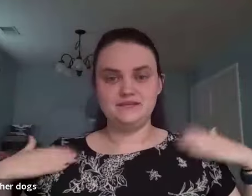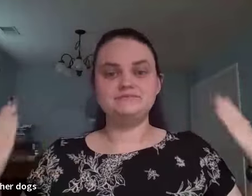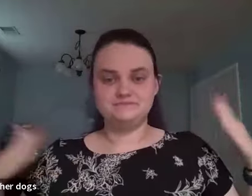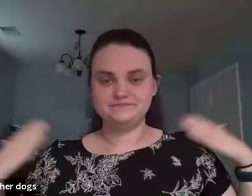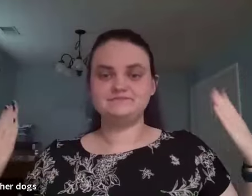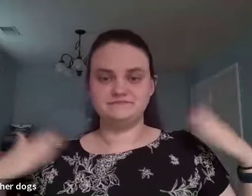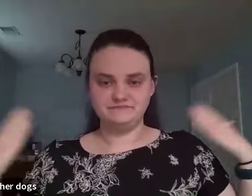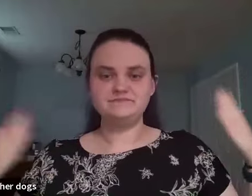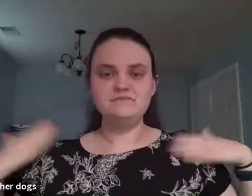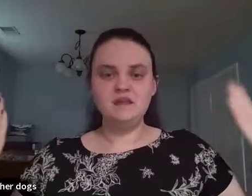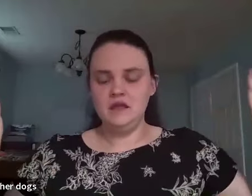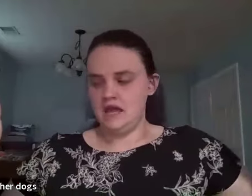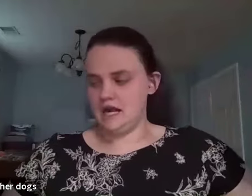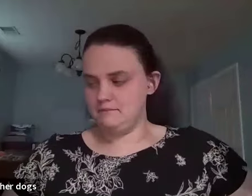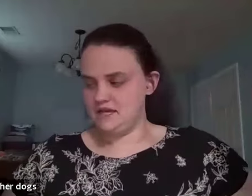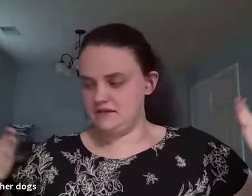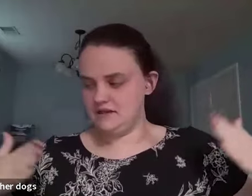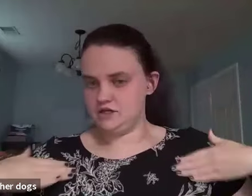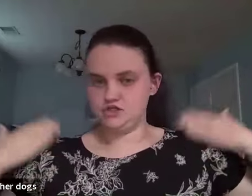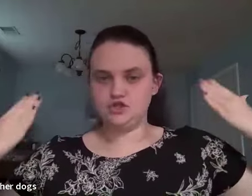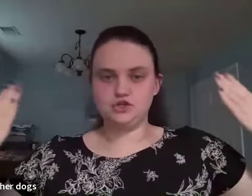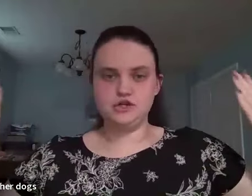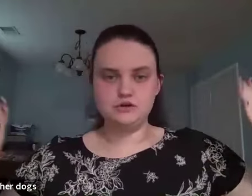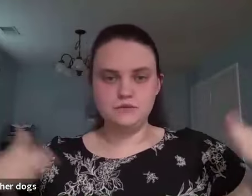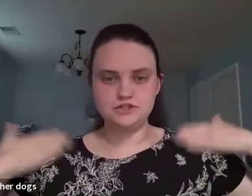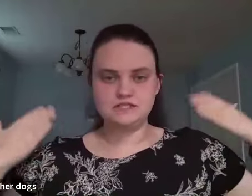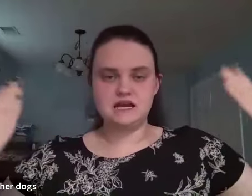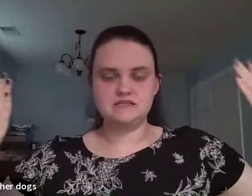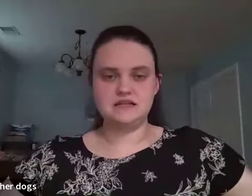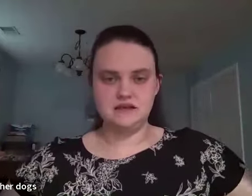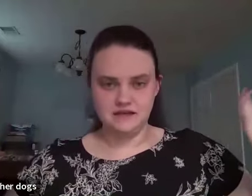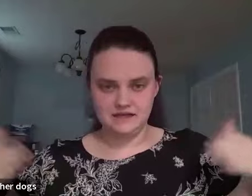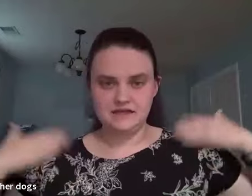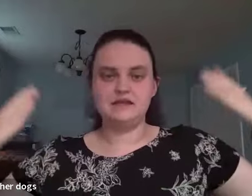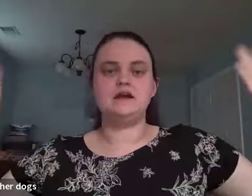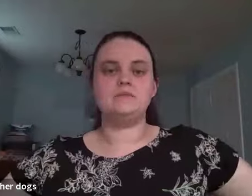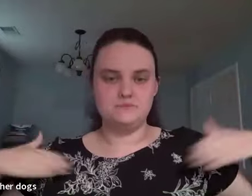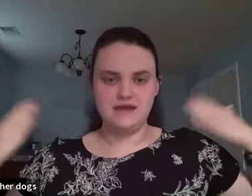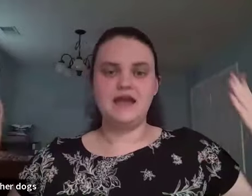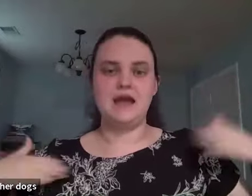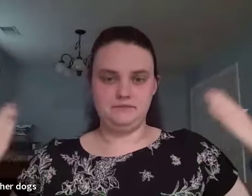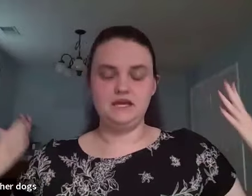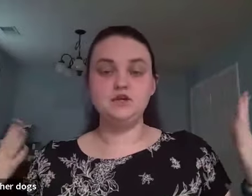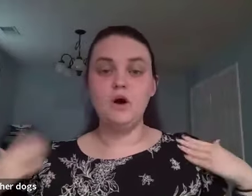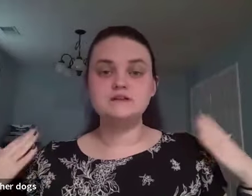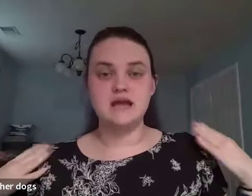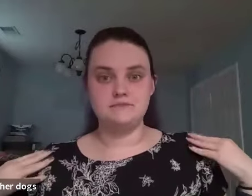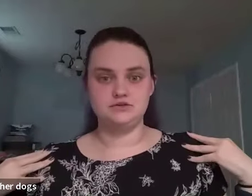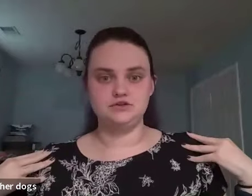Happy. And I'm making like circular motions as I hit it and come up. Happy. And you are tapping your